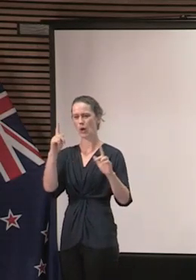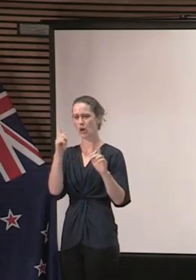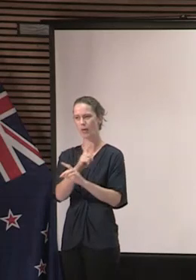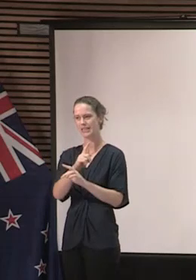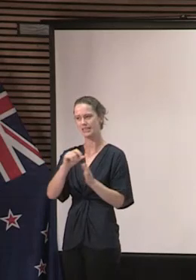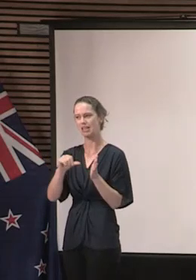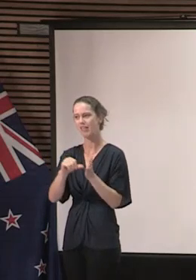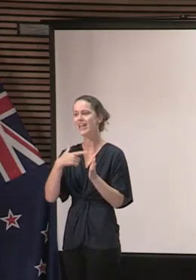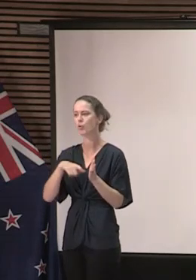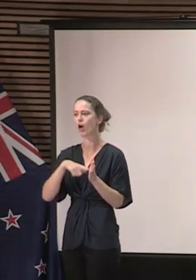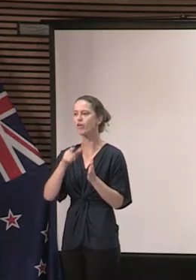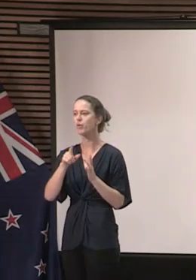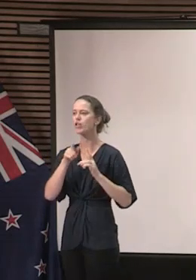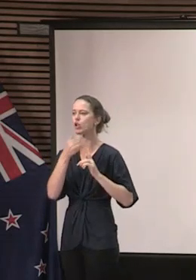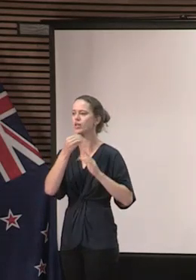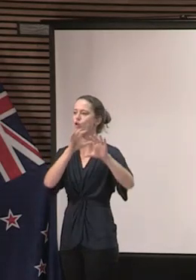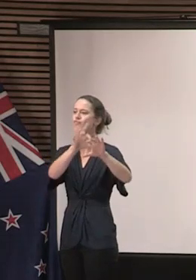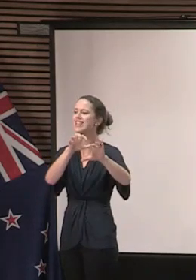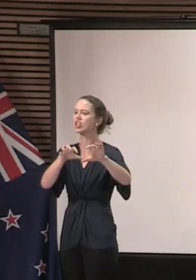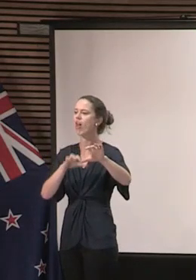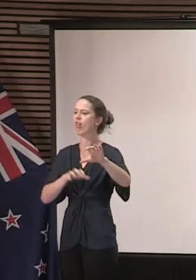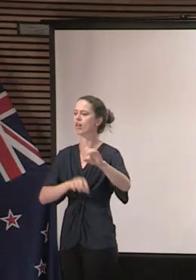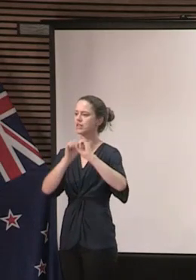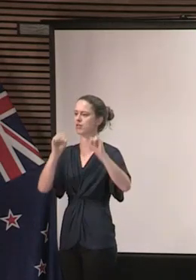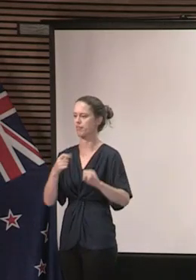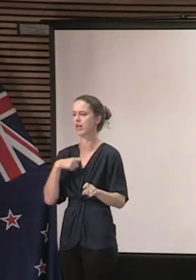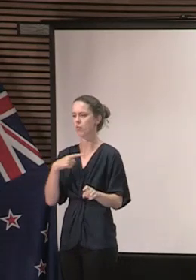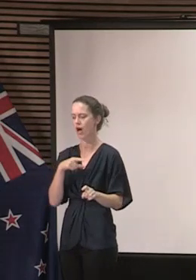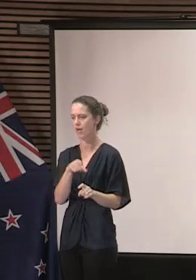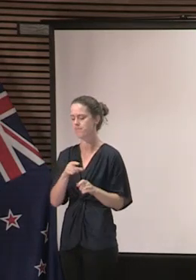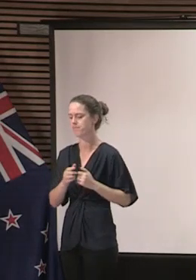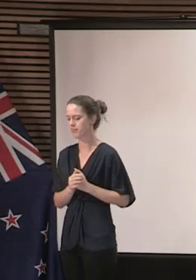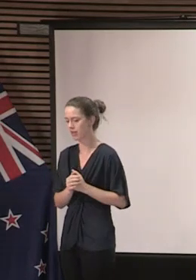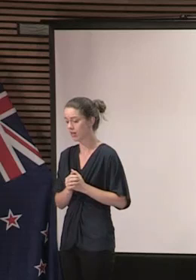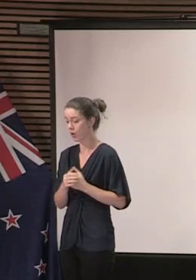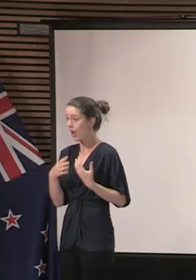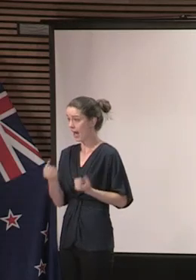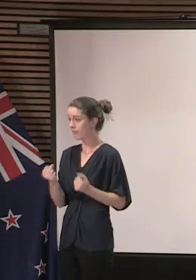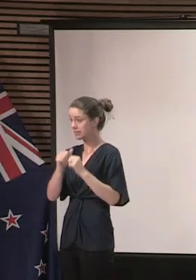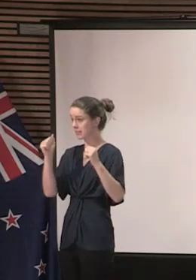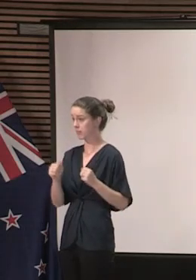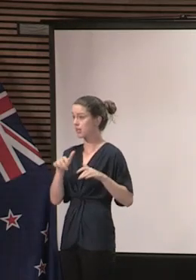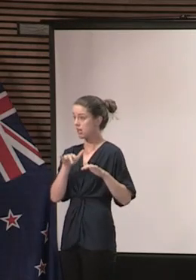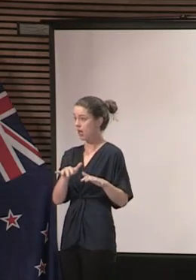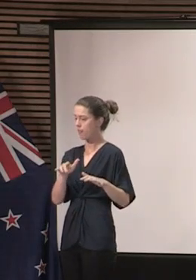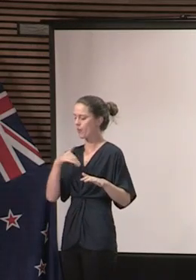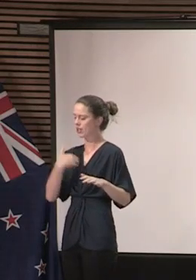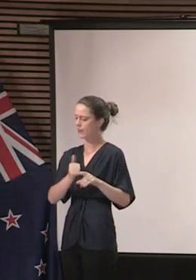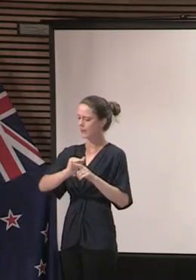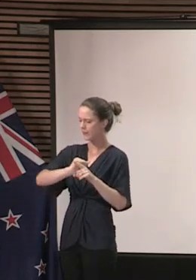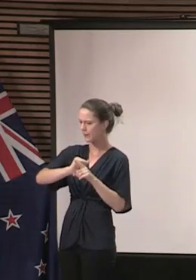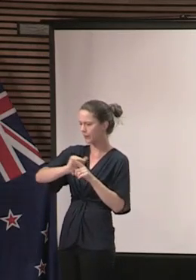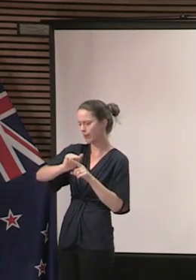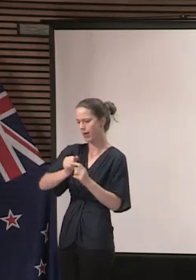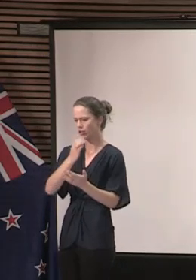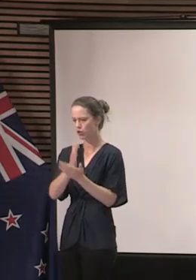thing to be doing. We have systems in place that now we need to just make sure that we are shoring up even further, that we have greater